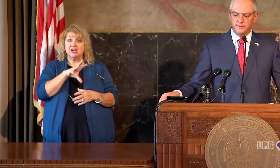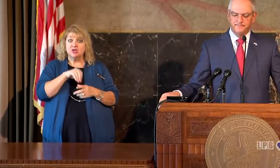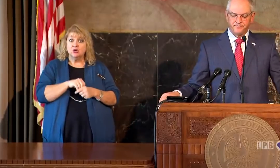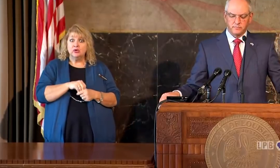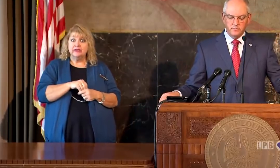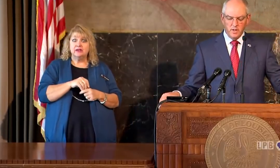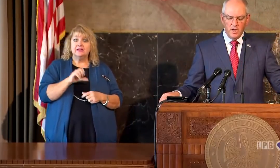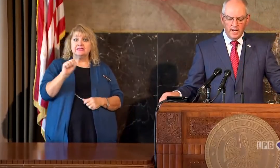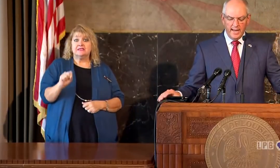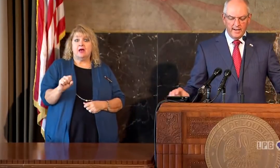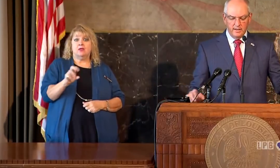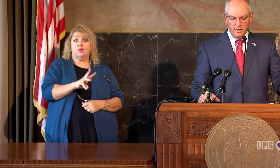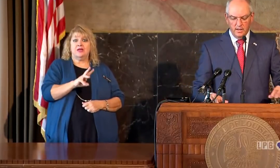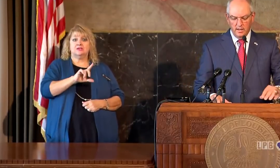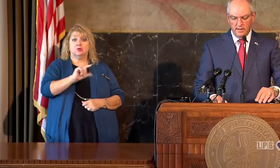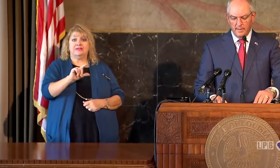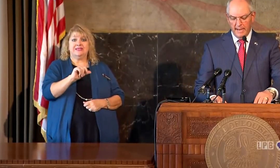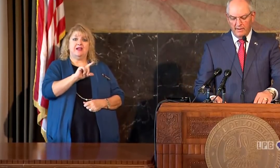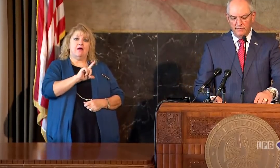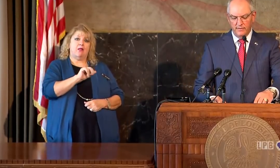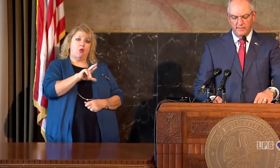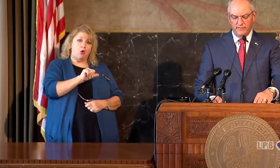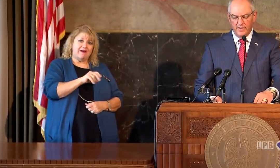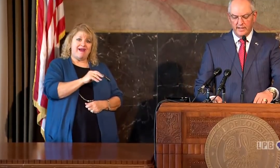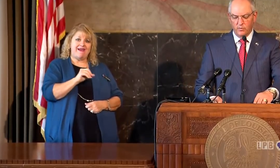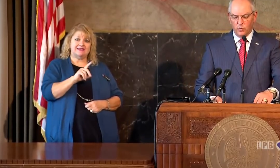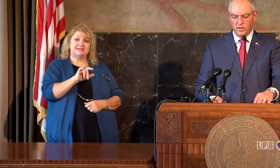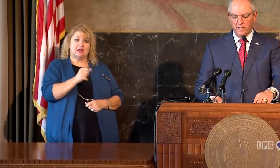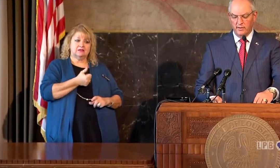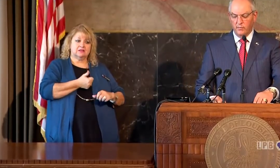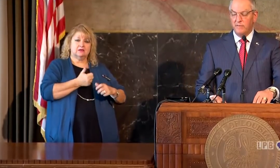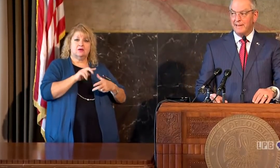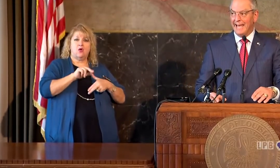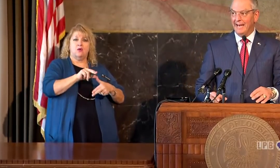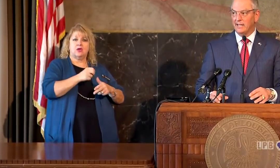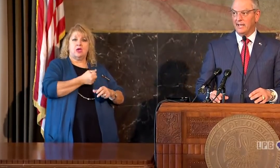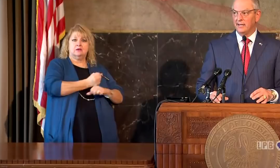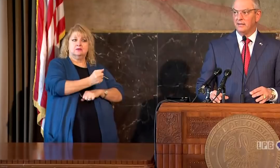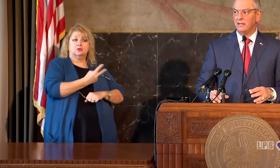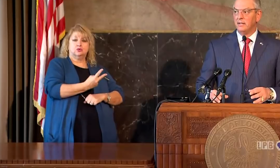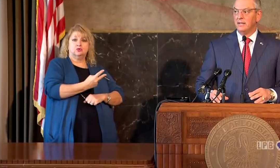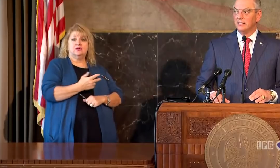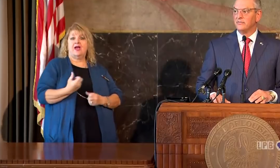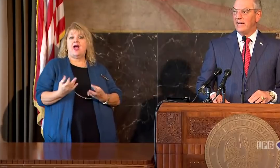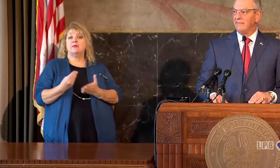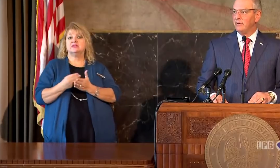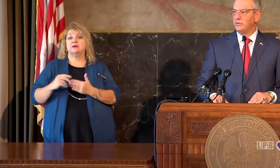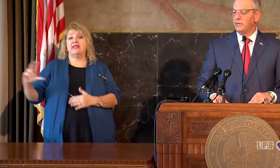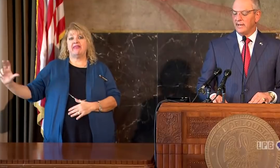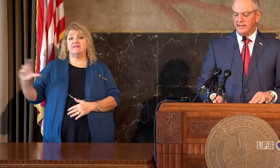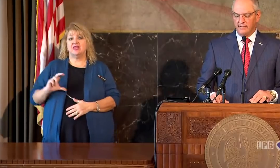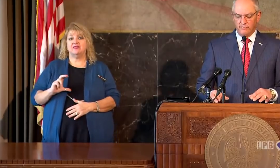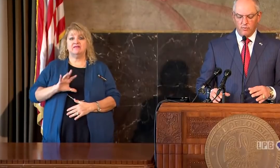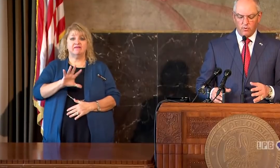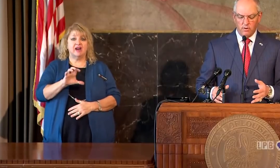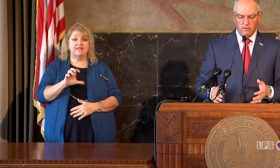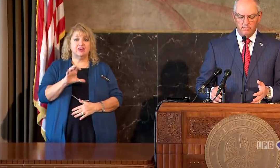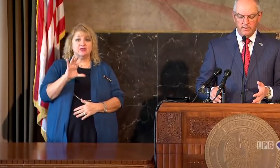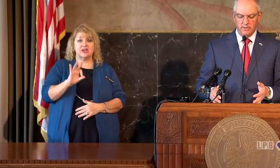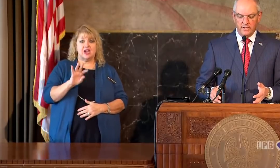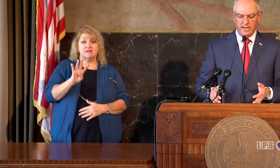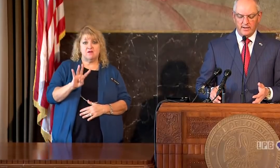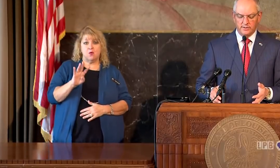and Delta. And the amount of funding that we've been allocated is